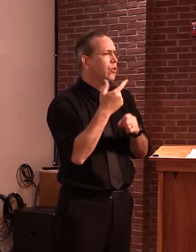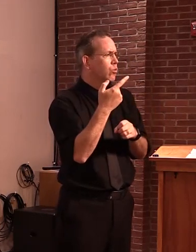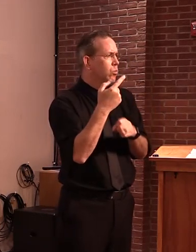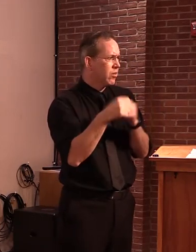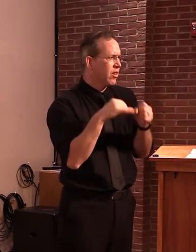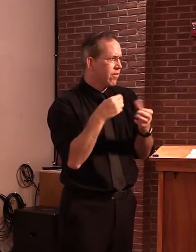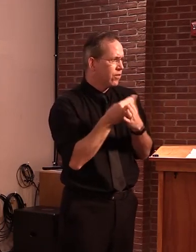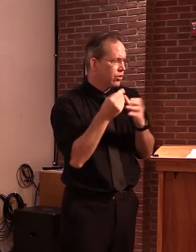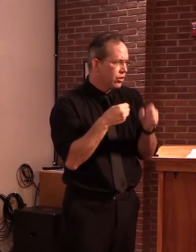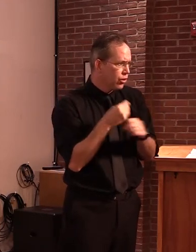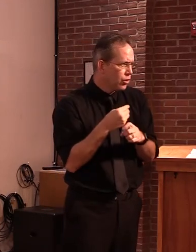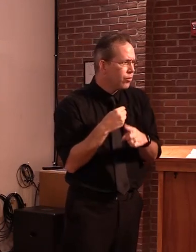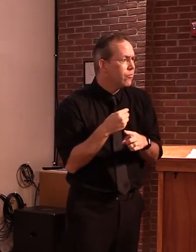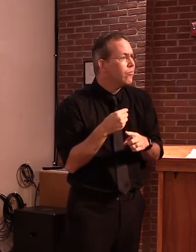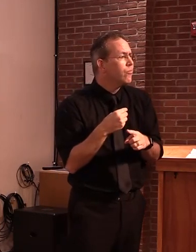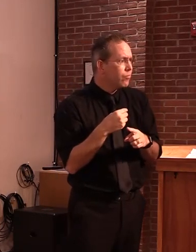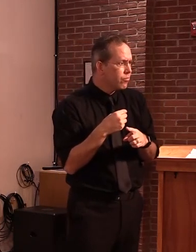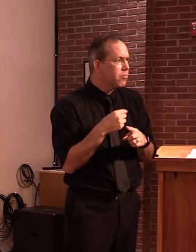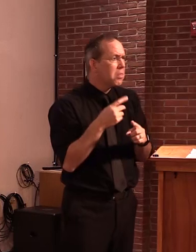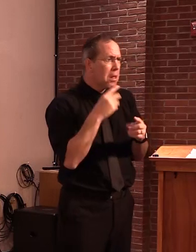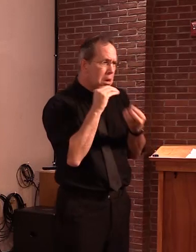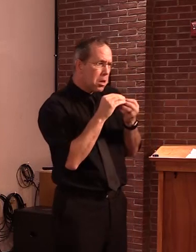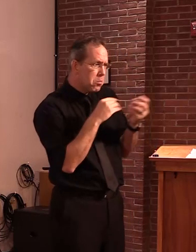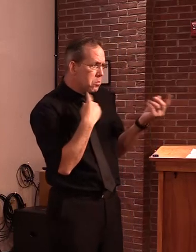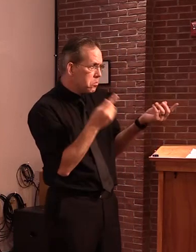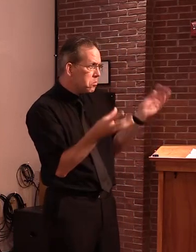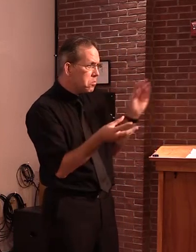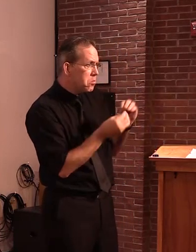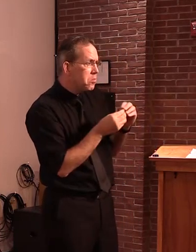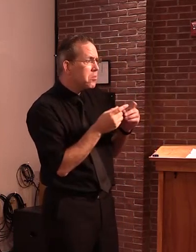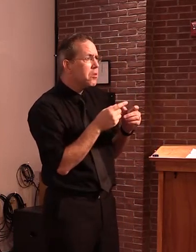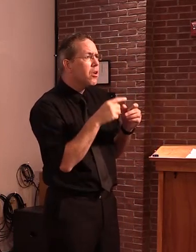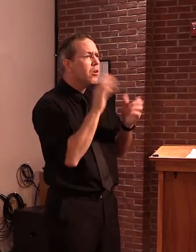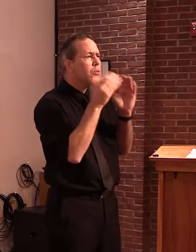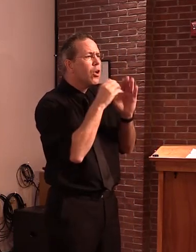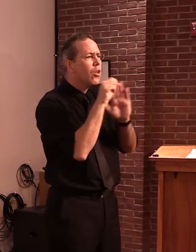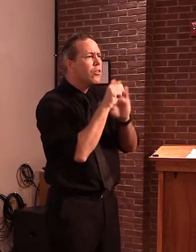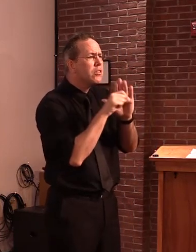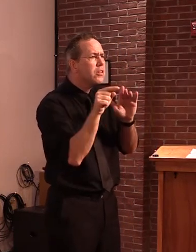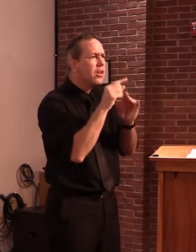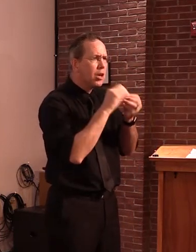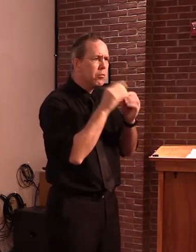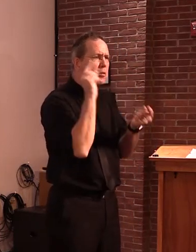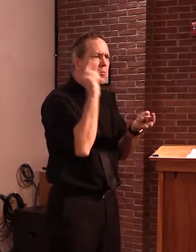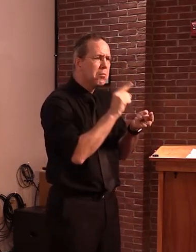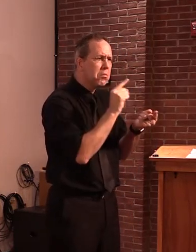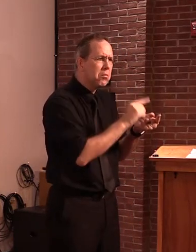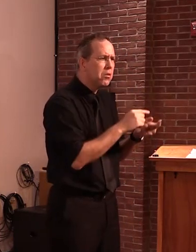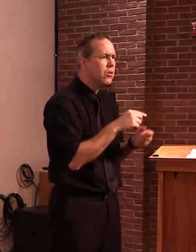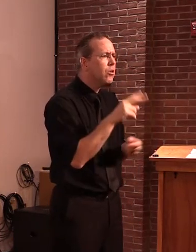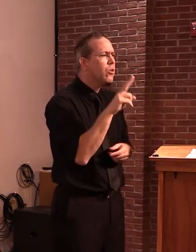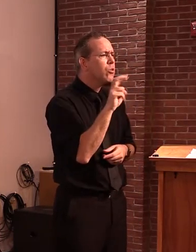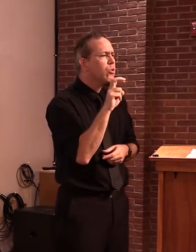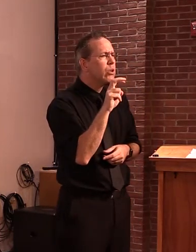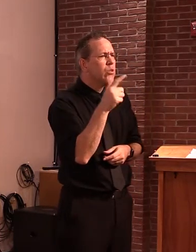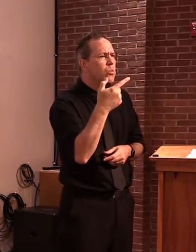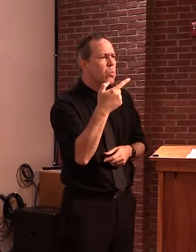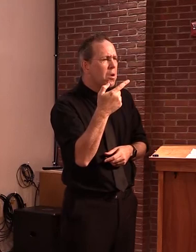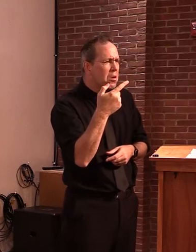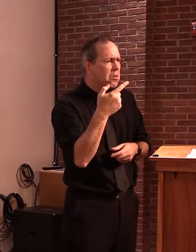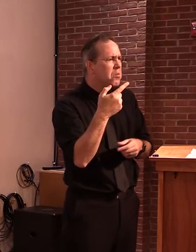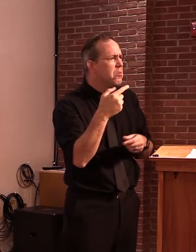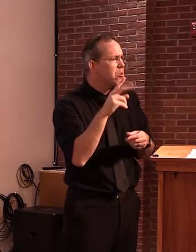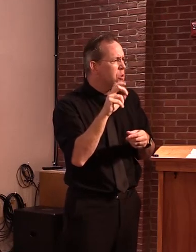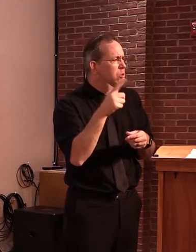our out-of-state facility. I think from approximately 221, I think today, down to about